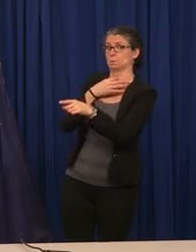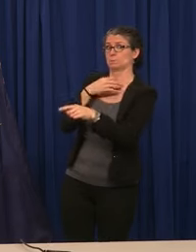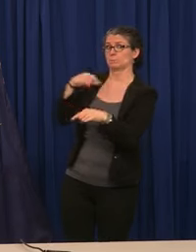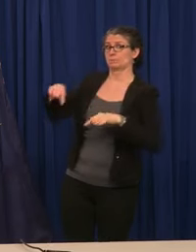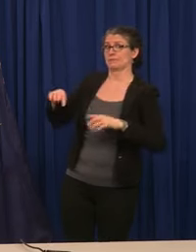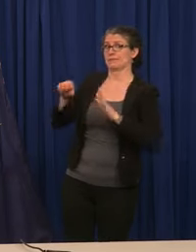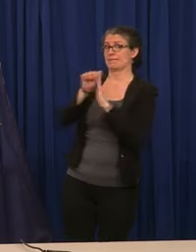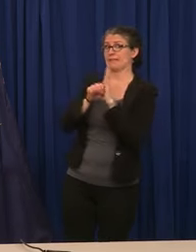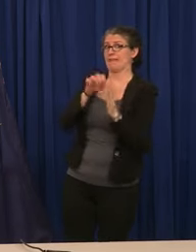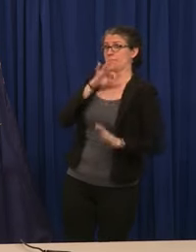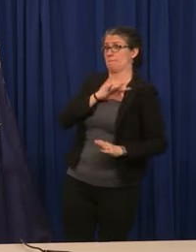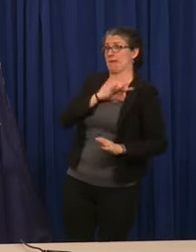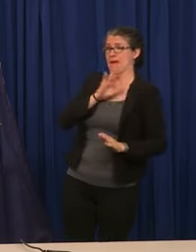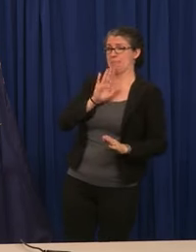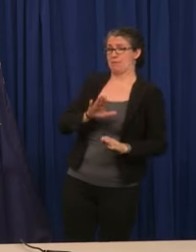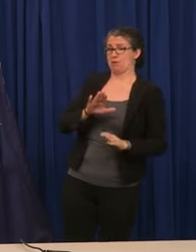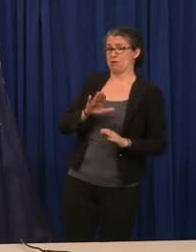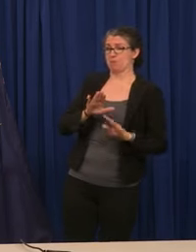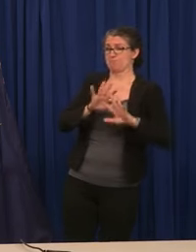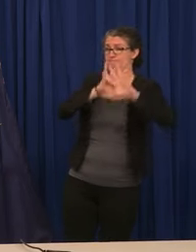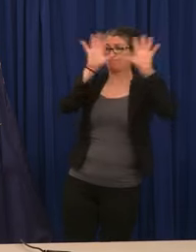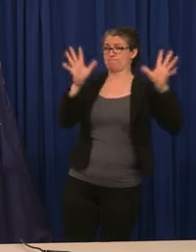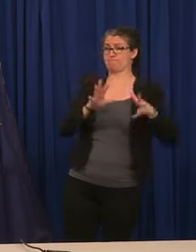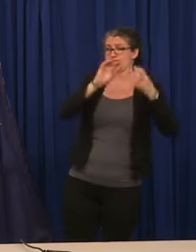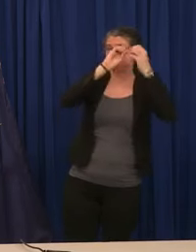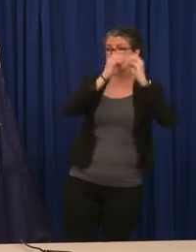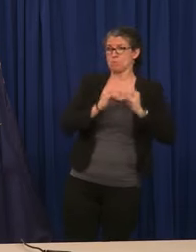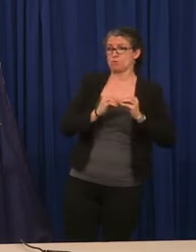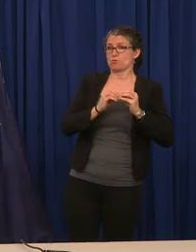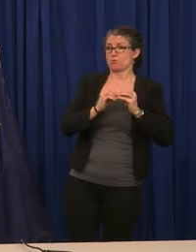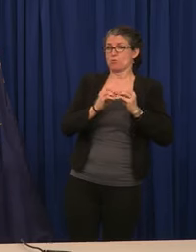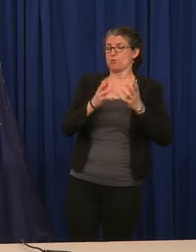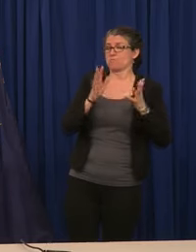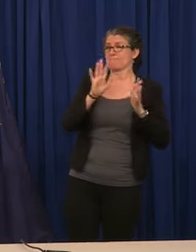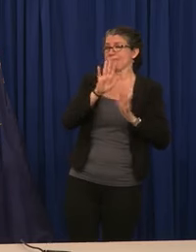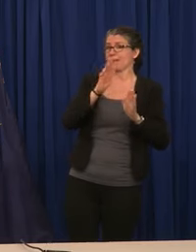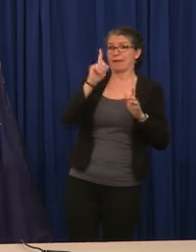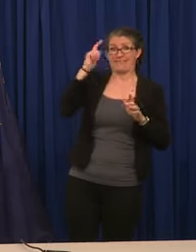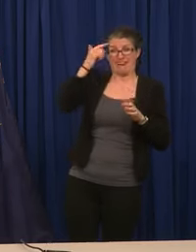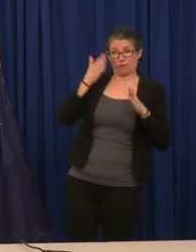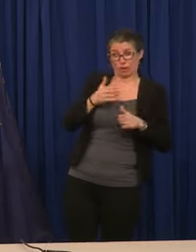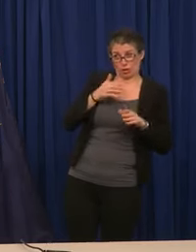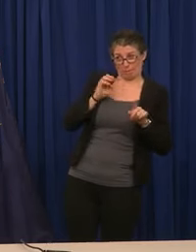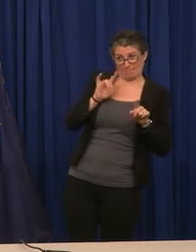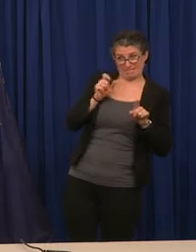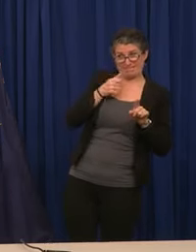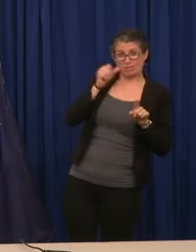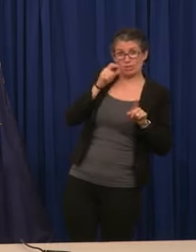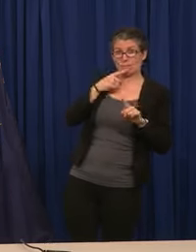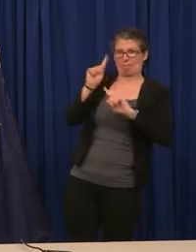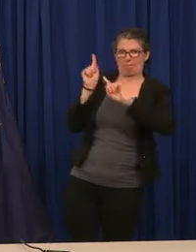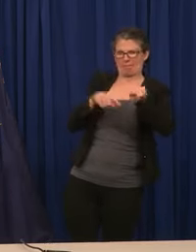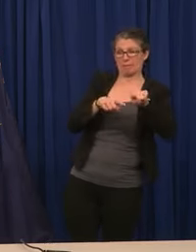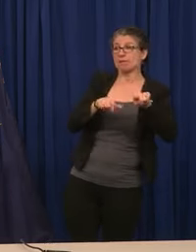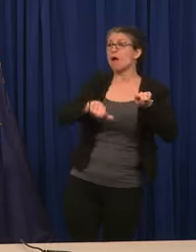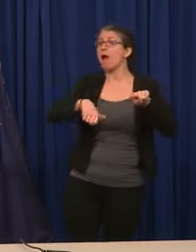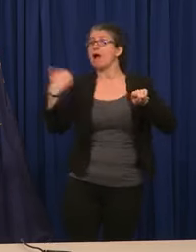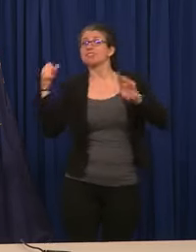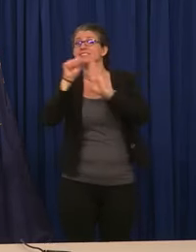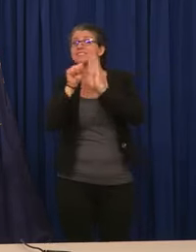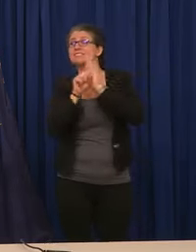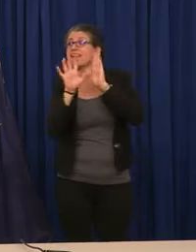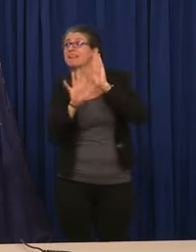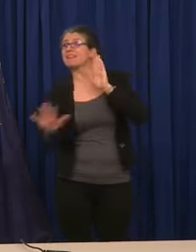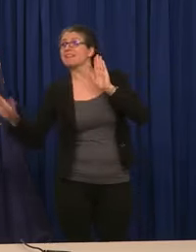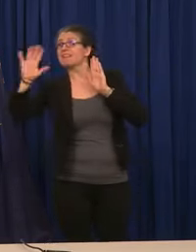to put her stay-at-home order in. You know, are you kind of watching any state in particular to see what they